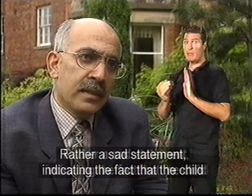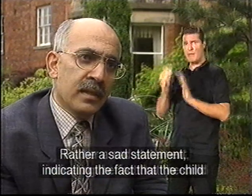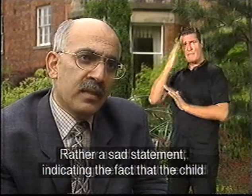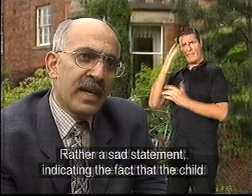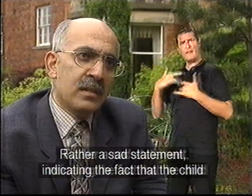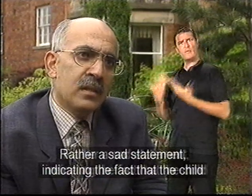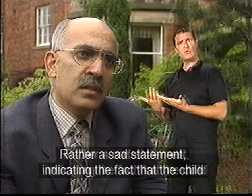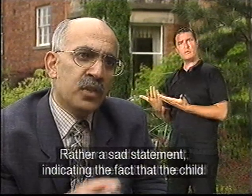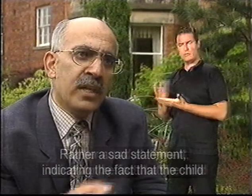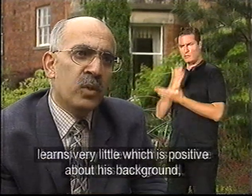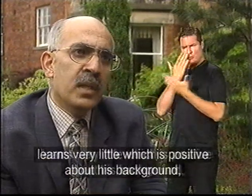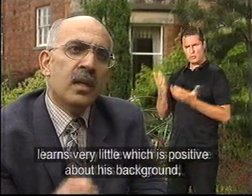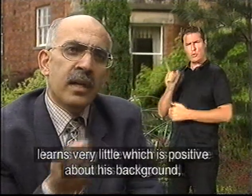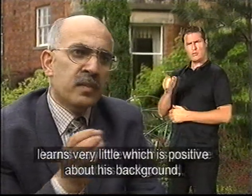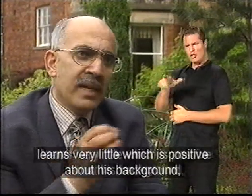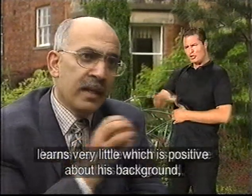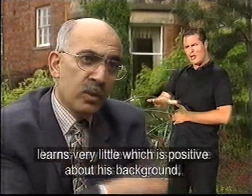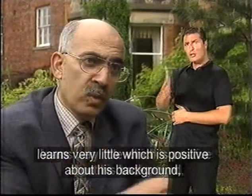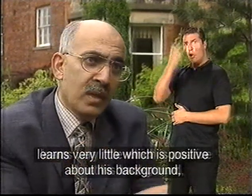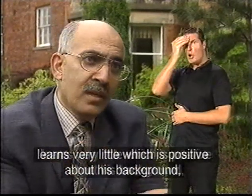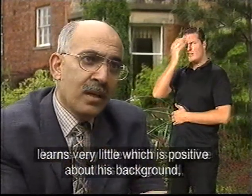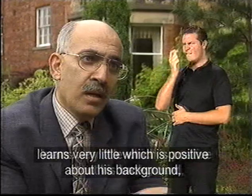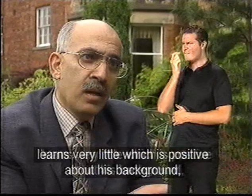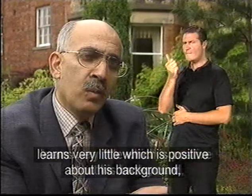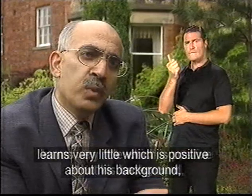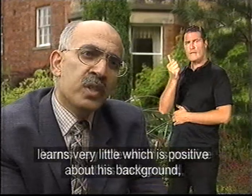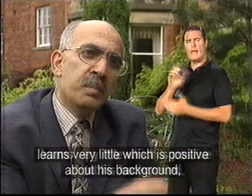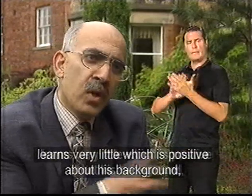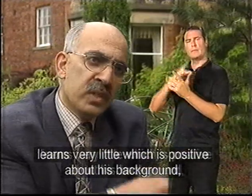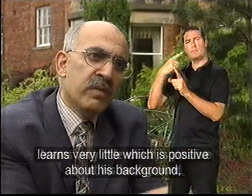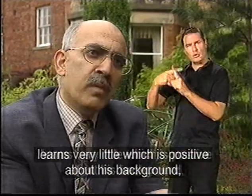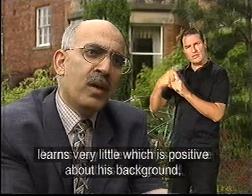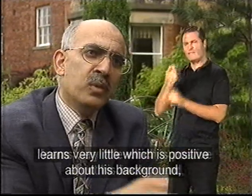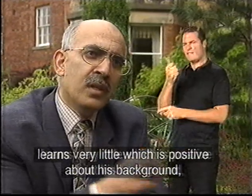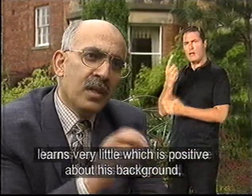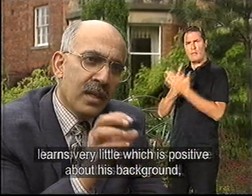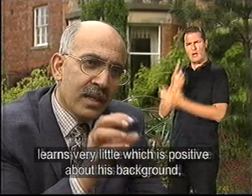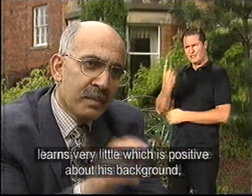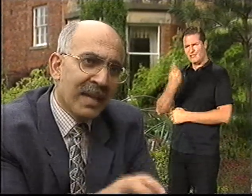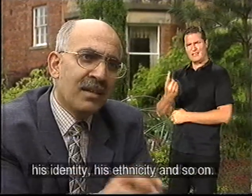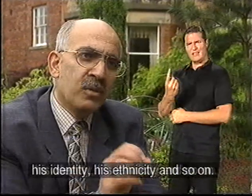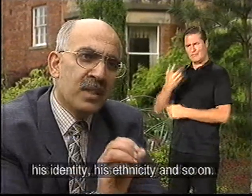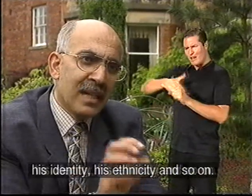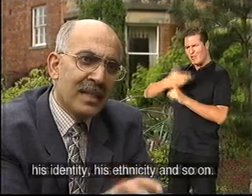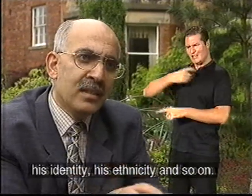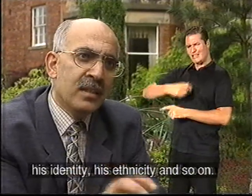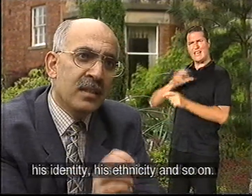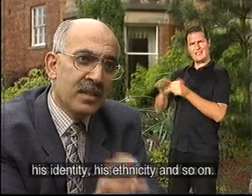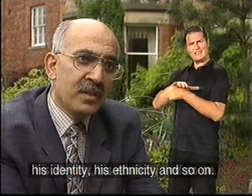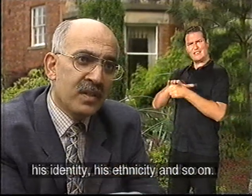the fact that the child learns very little which is positive about his background, his identity and his ethnicity